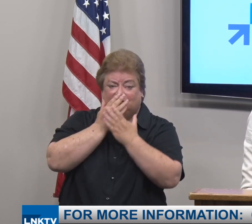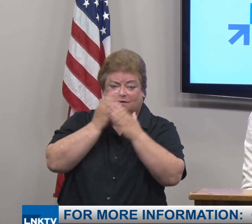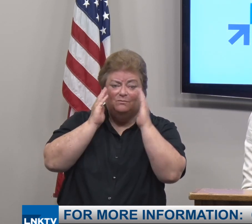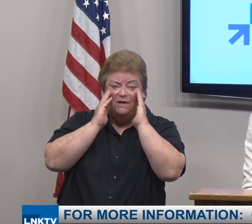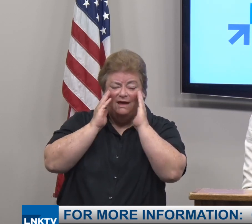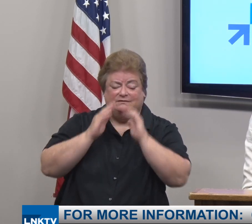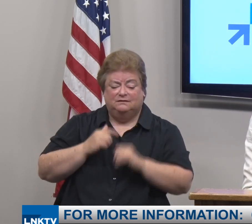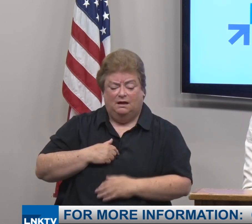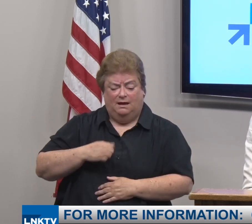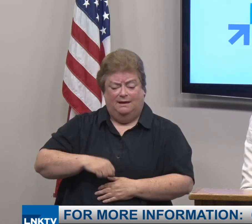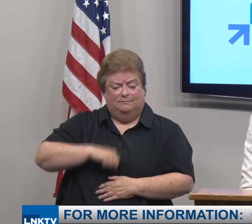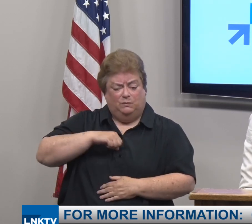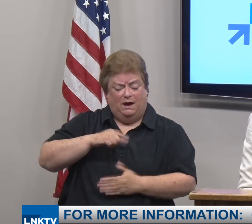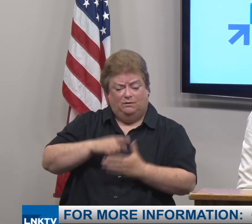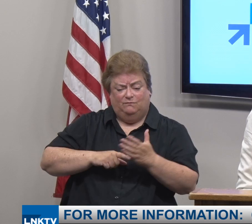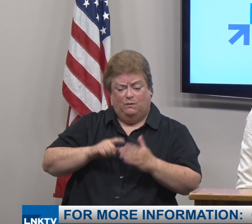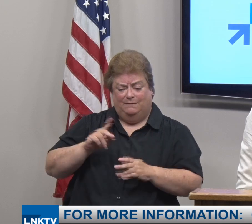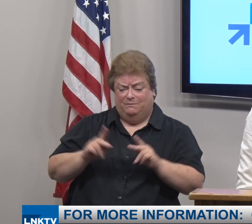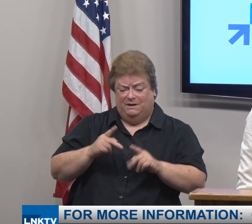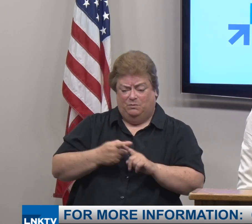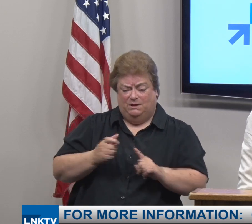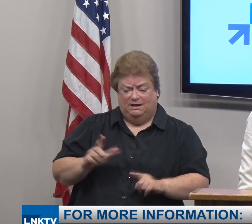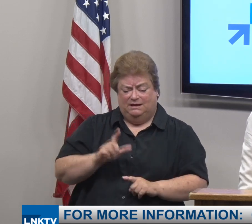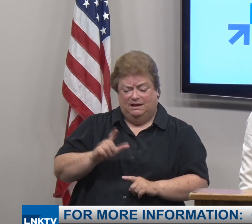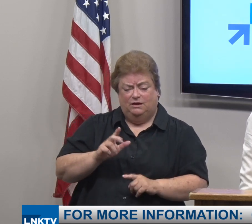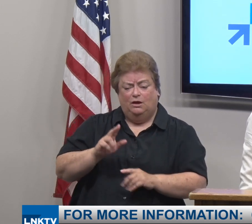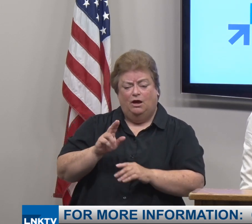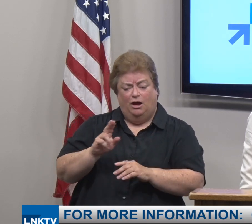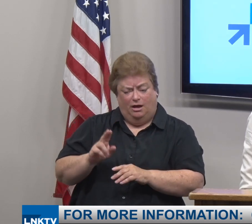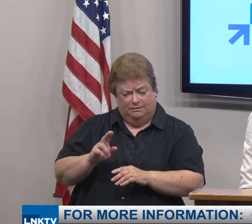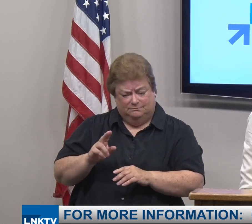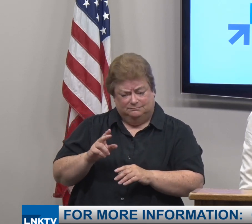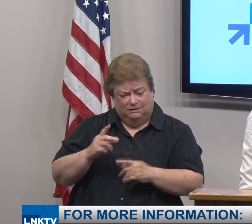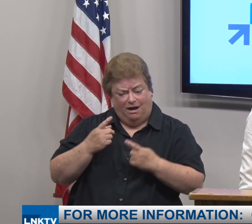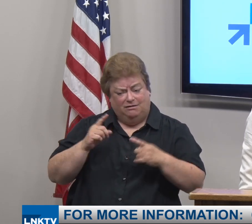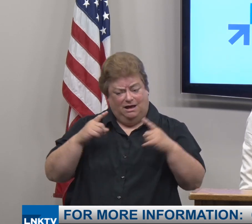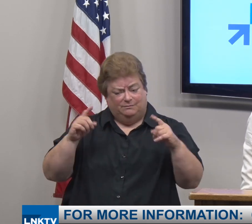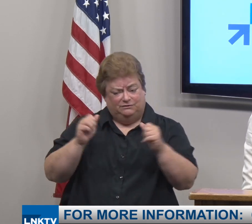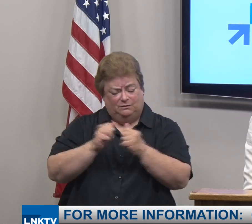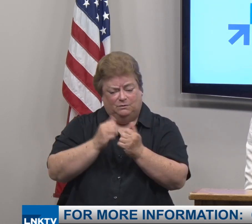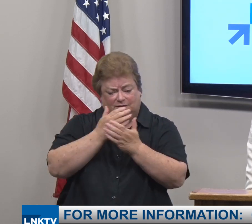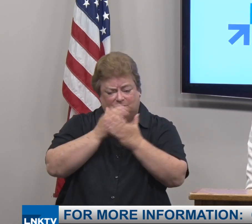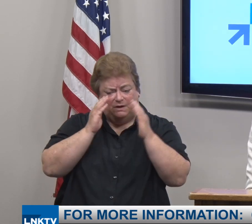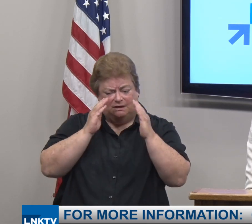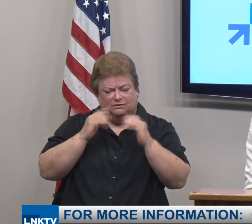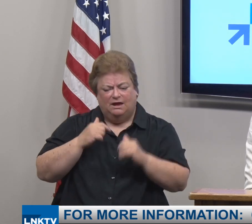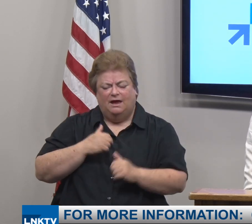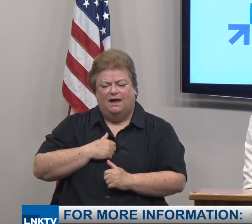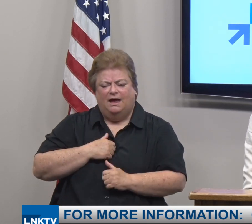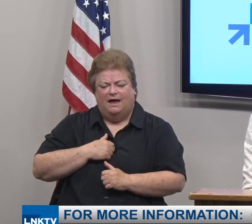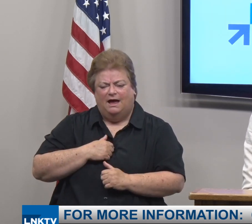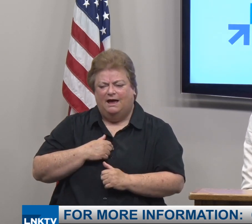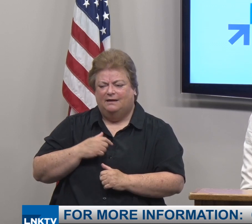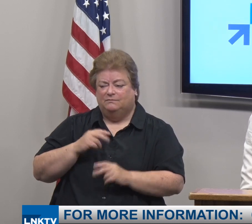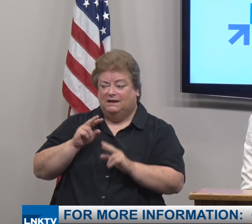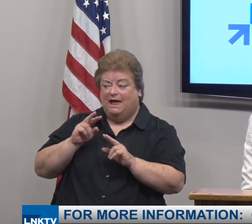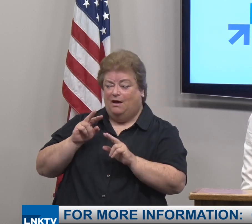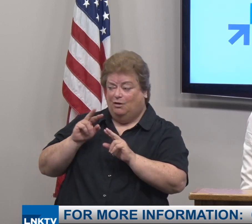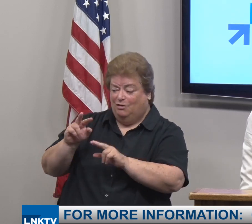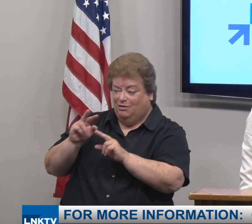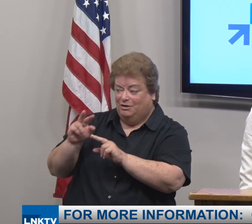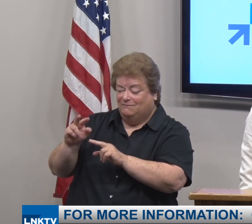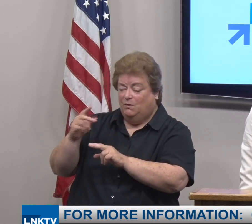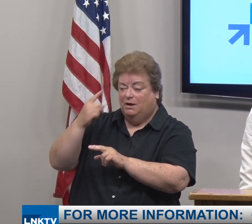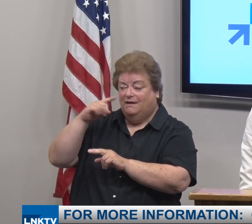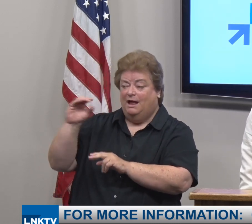I'm so proud of what Lincolnites are accomplishing thus far by wearing masks, I am further heartened by the prospect of Omahans joining